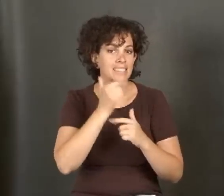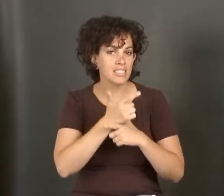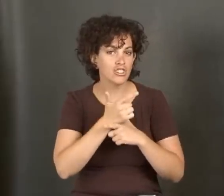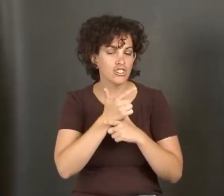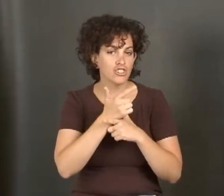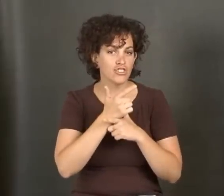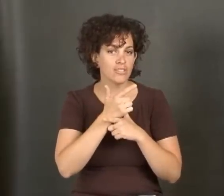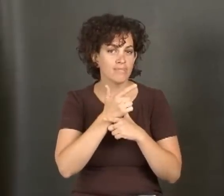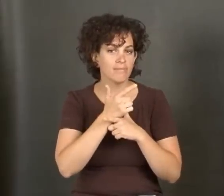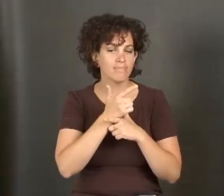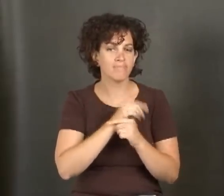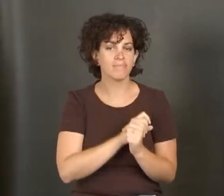sister,